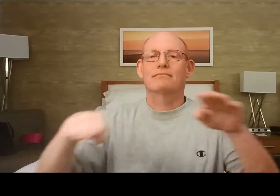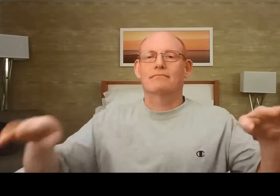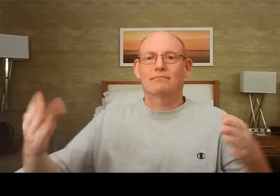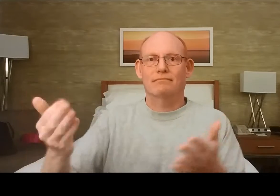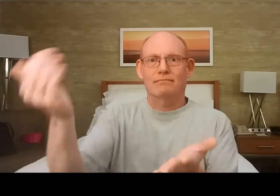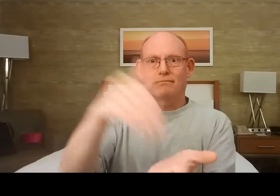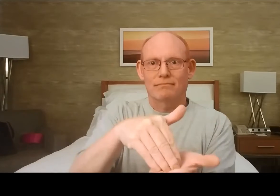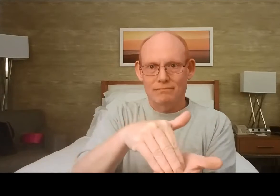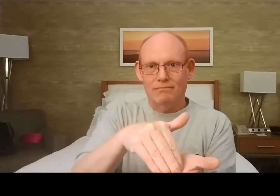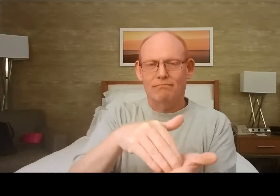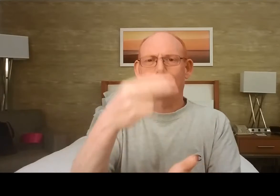or HCC.